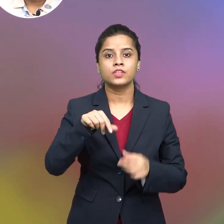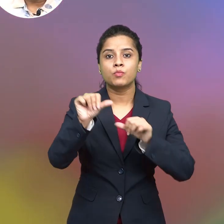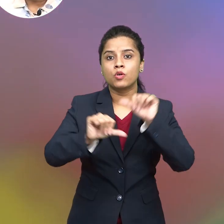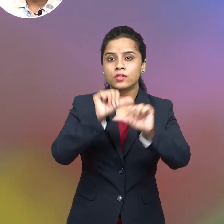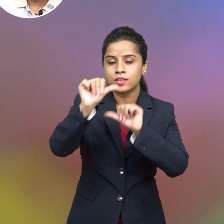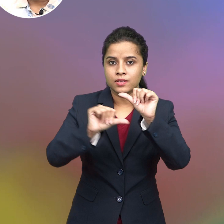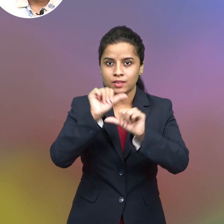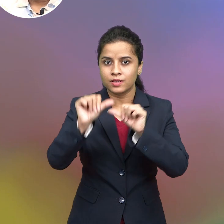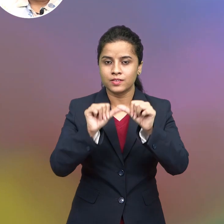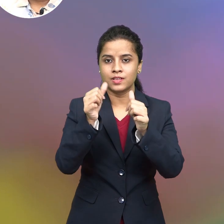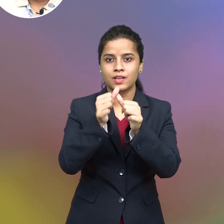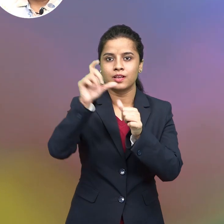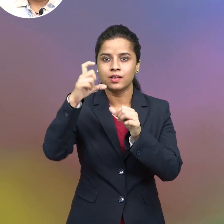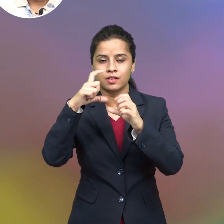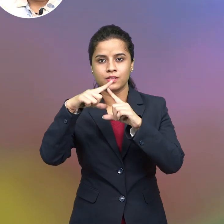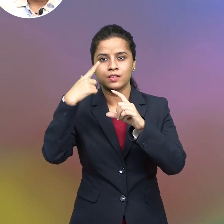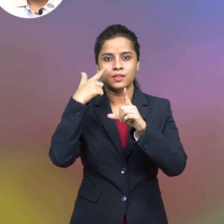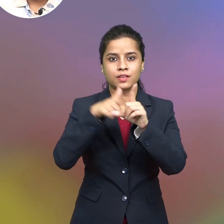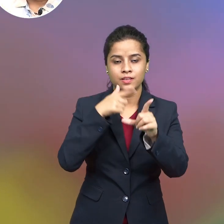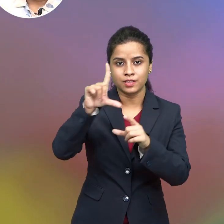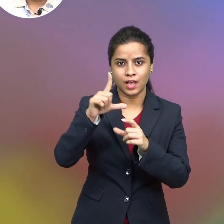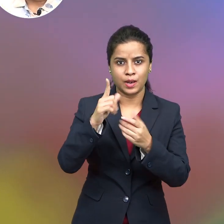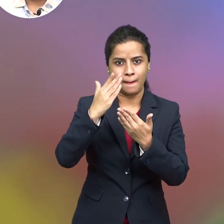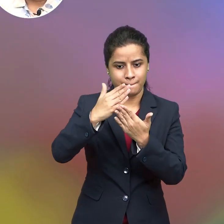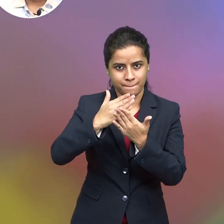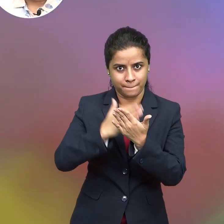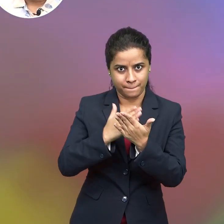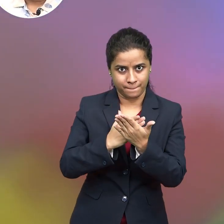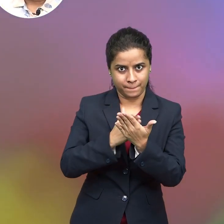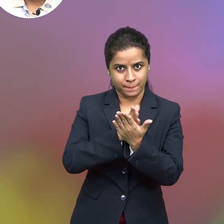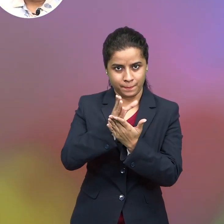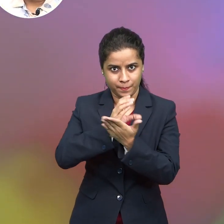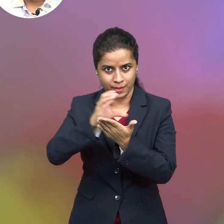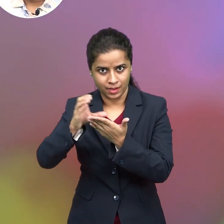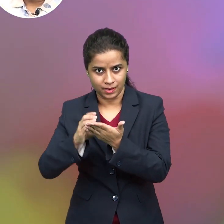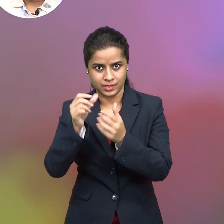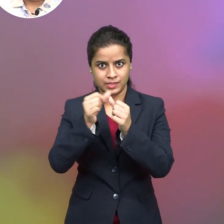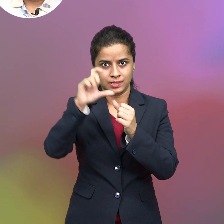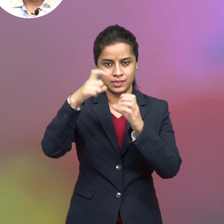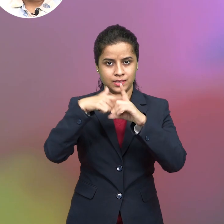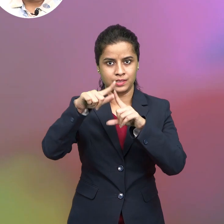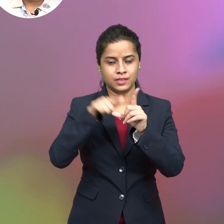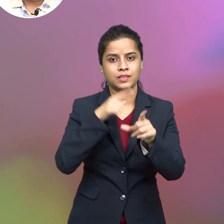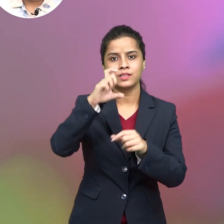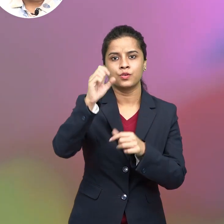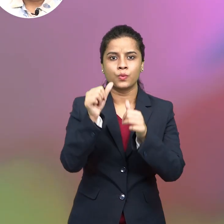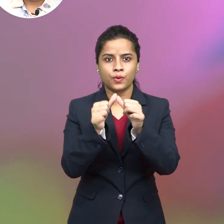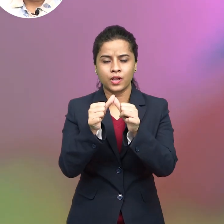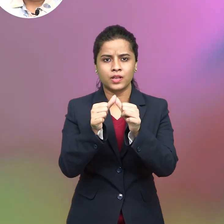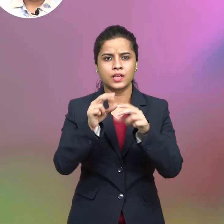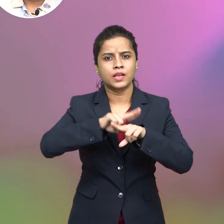In this process, the acetyl part of acetyl CoA is